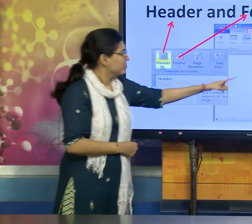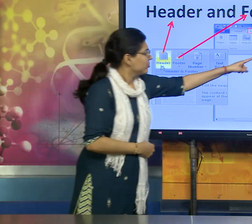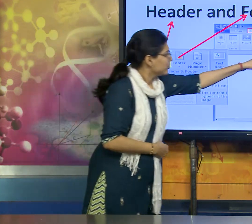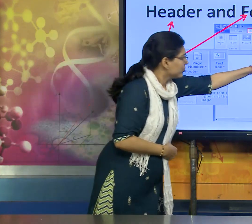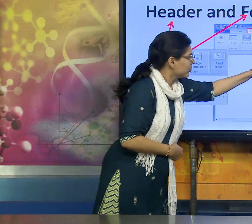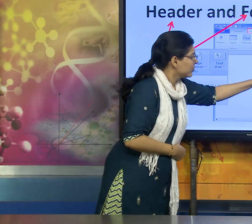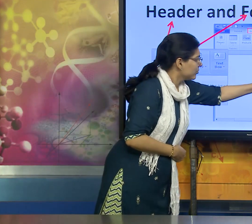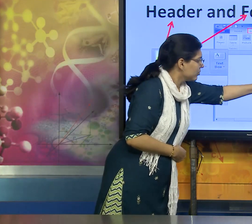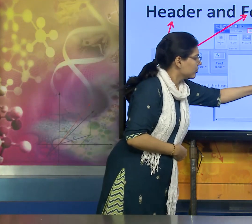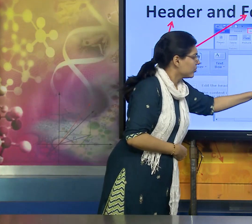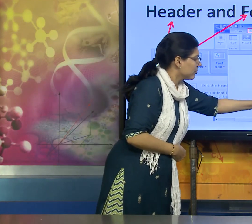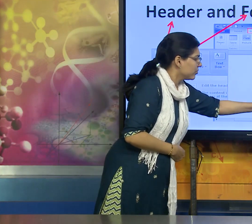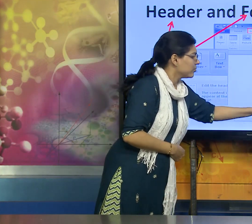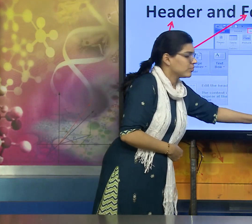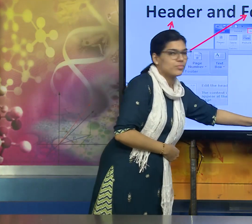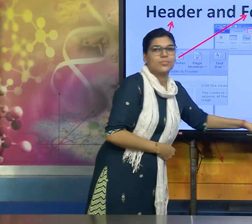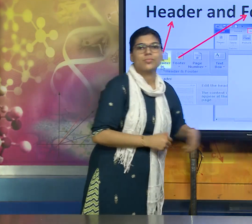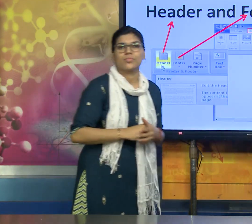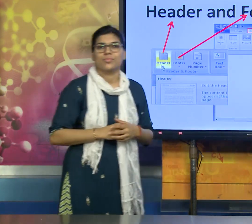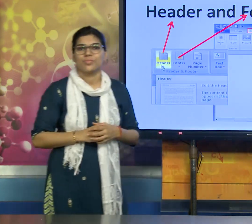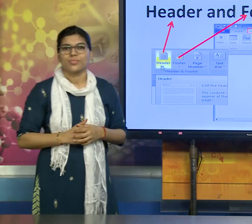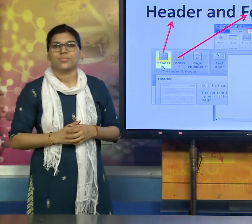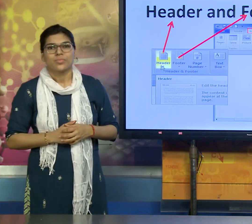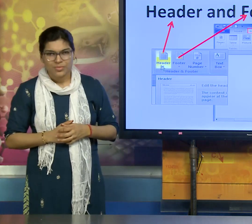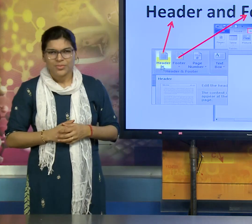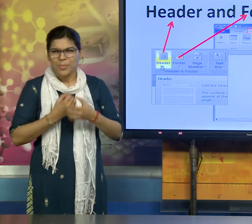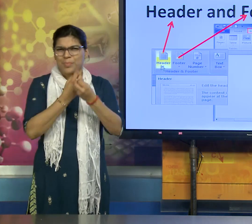have written, and in the last you can see